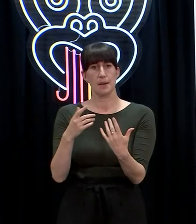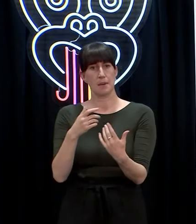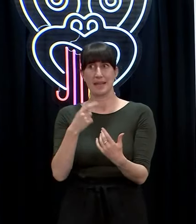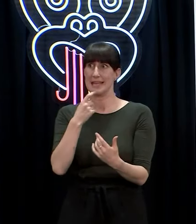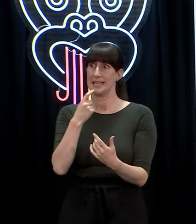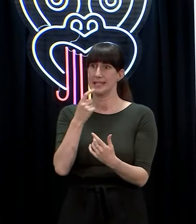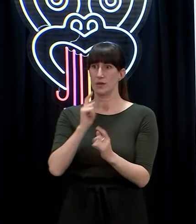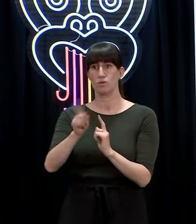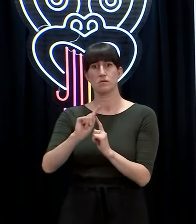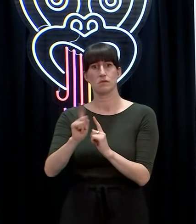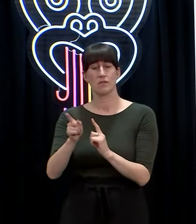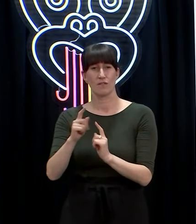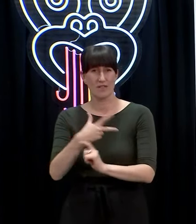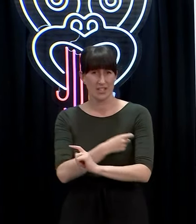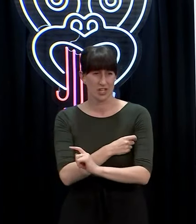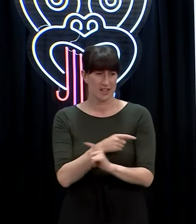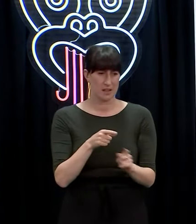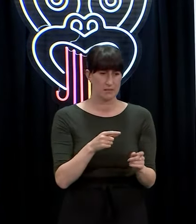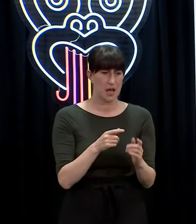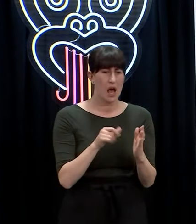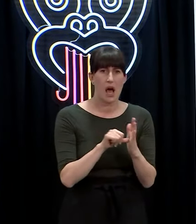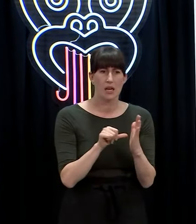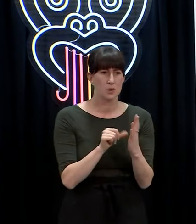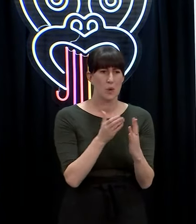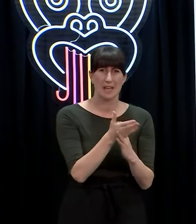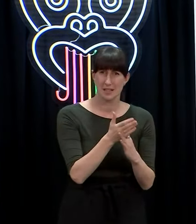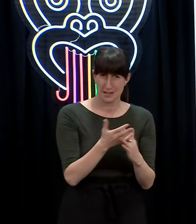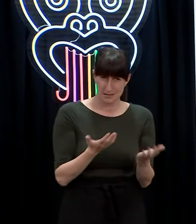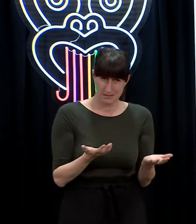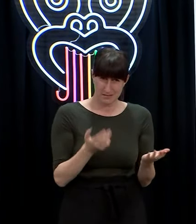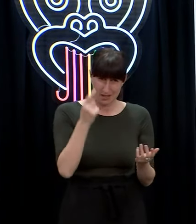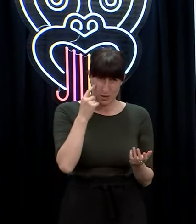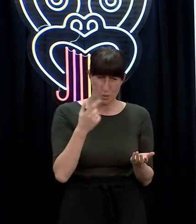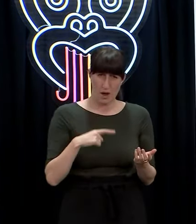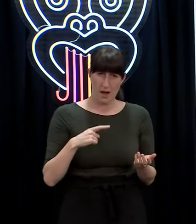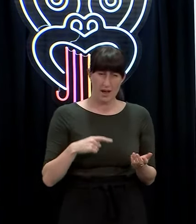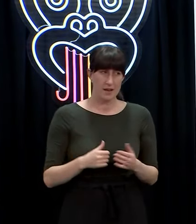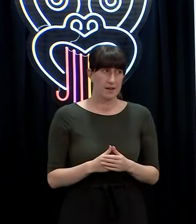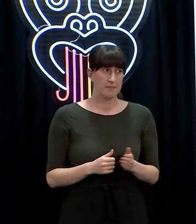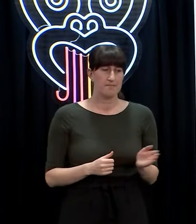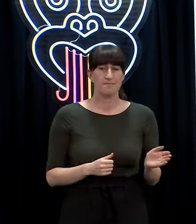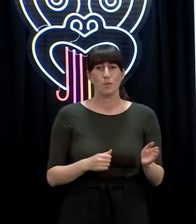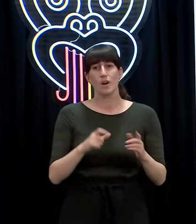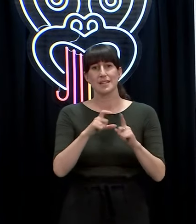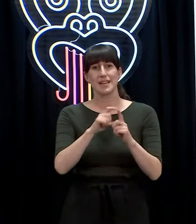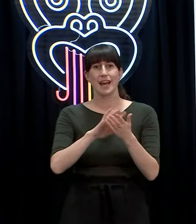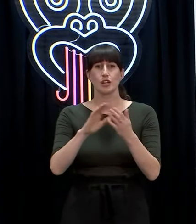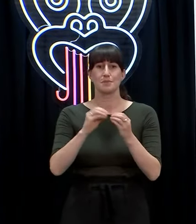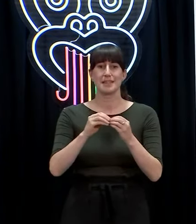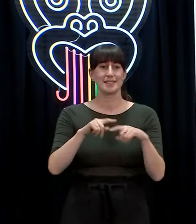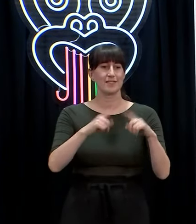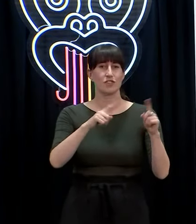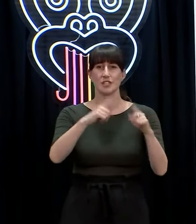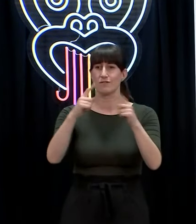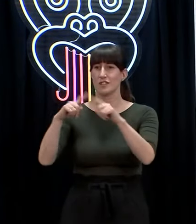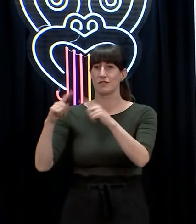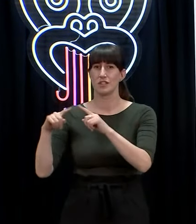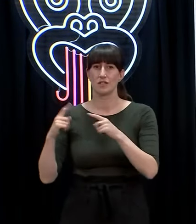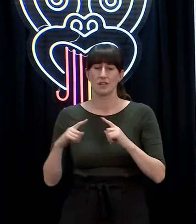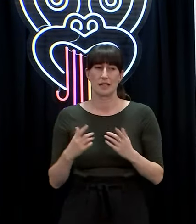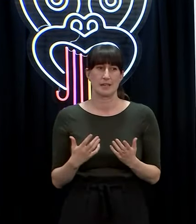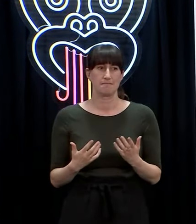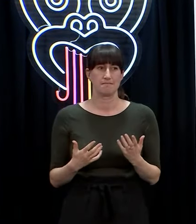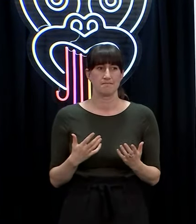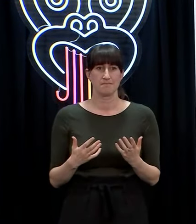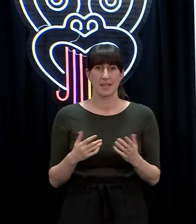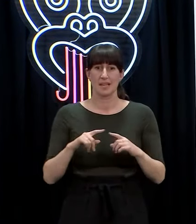do you think that's happening? Different approaches taken by different DHBs and different sequencing really of how they